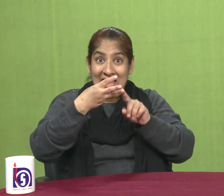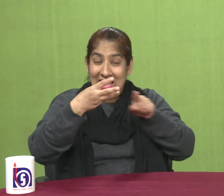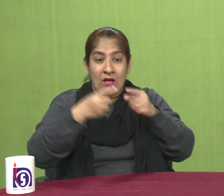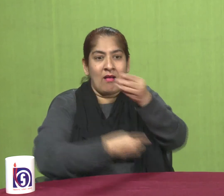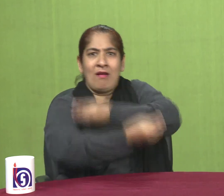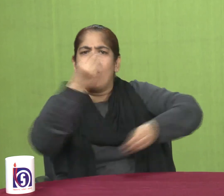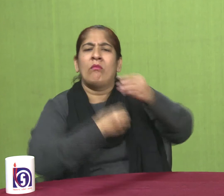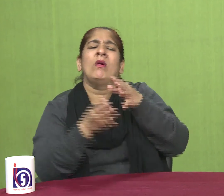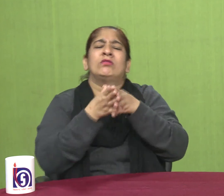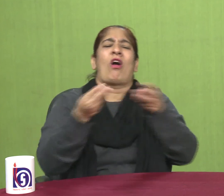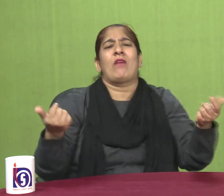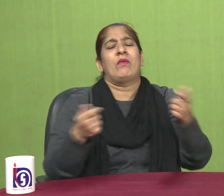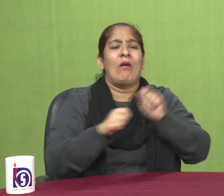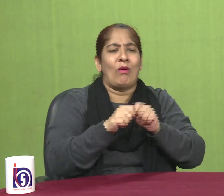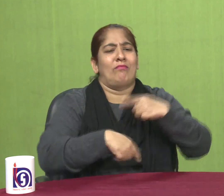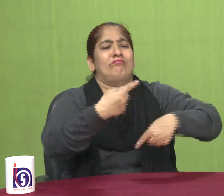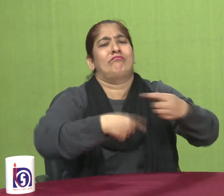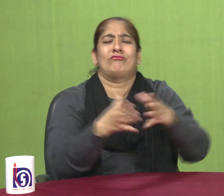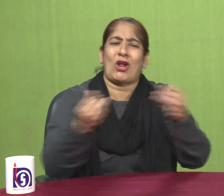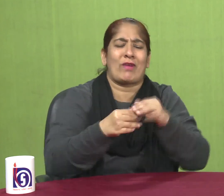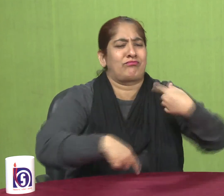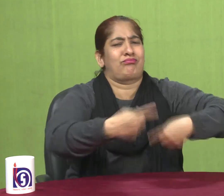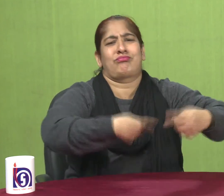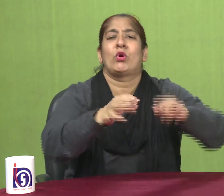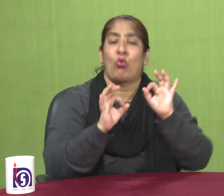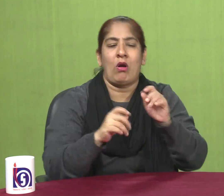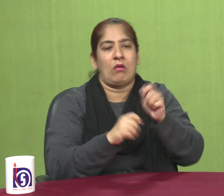Third is smooth trade.